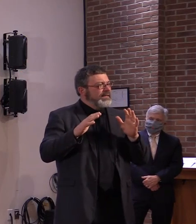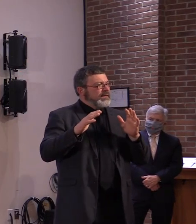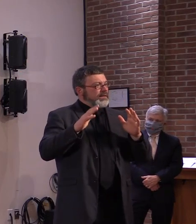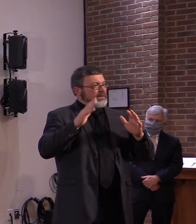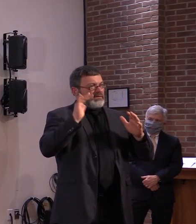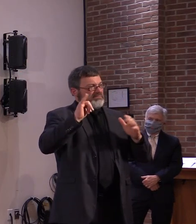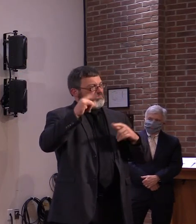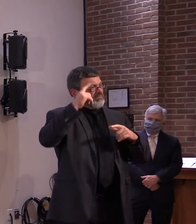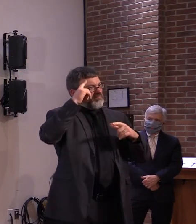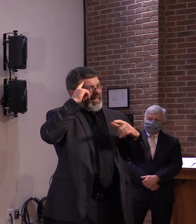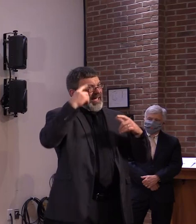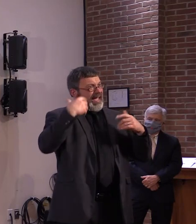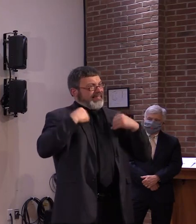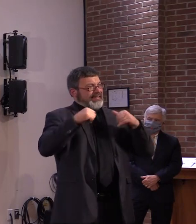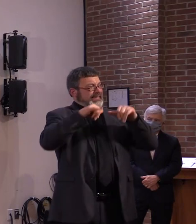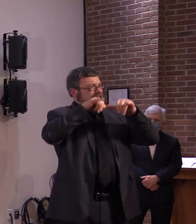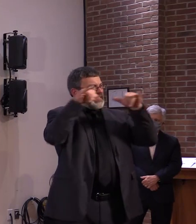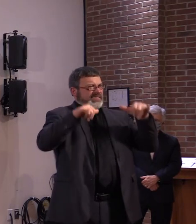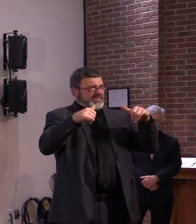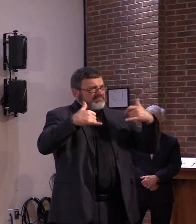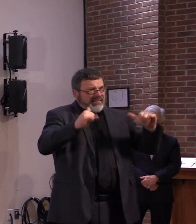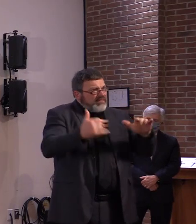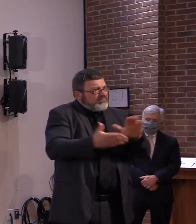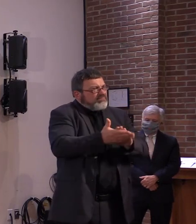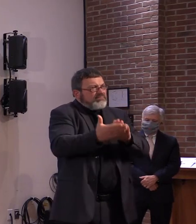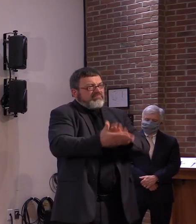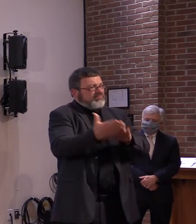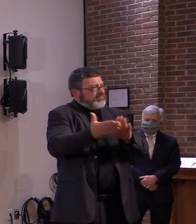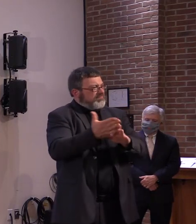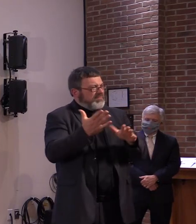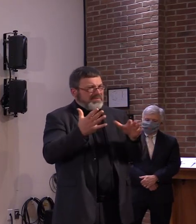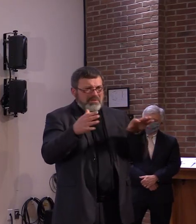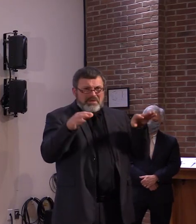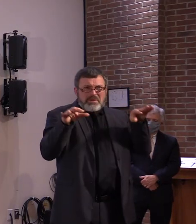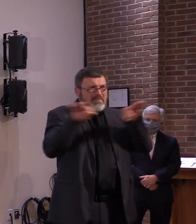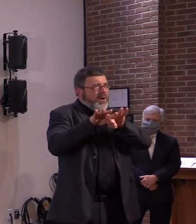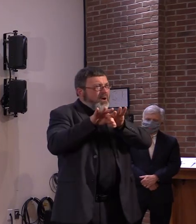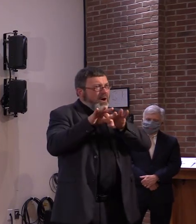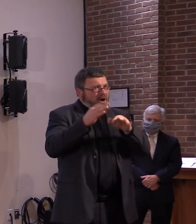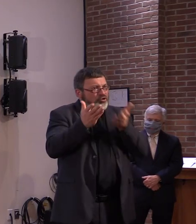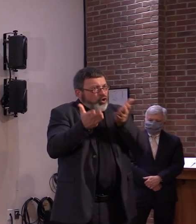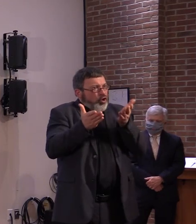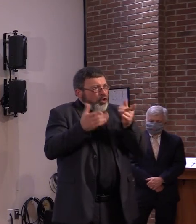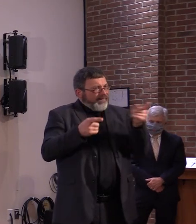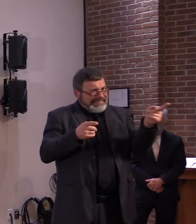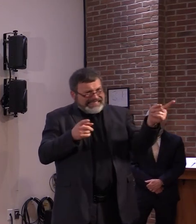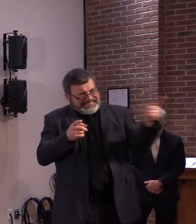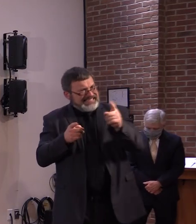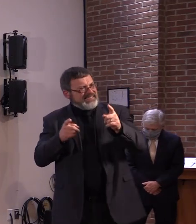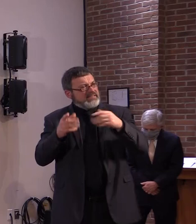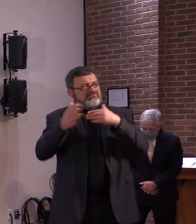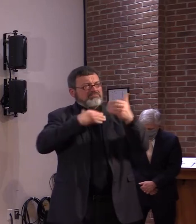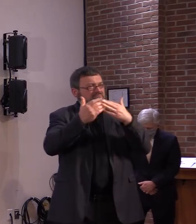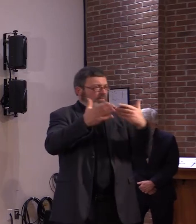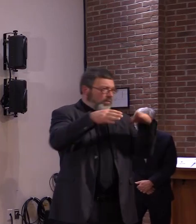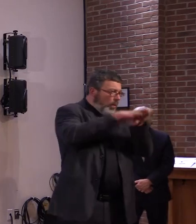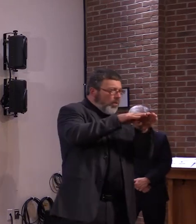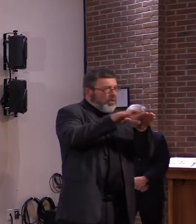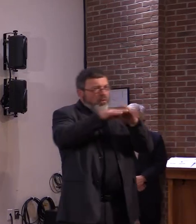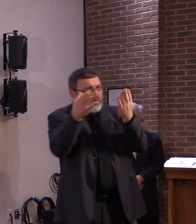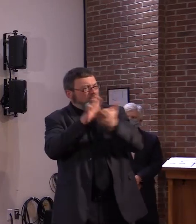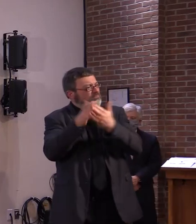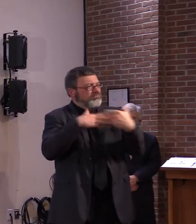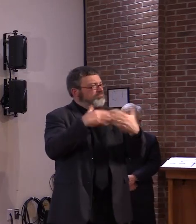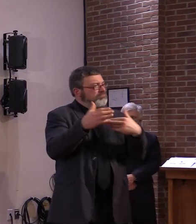functioning. You know, and in Vermont, even though we often have concerns about adequacy of mental health providers and